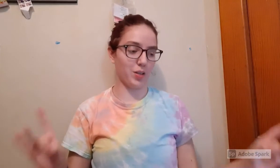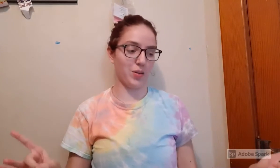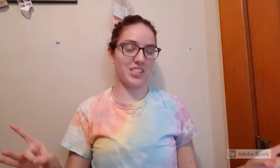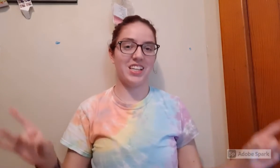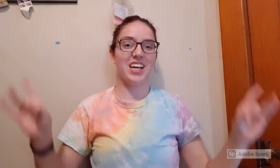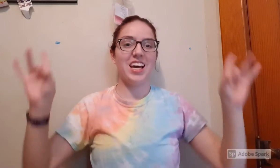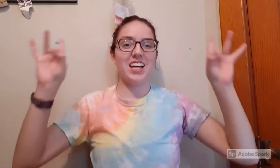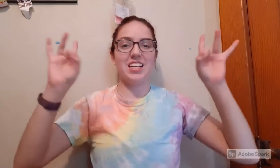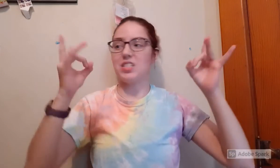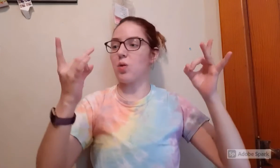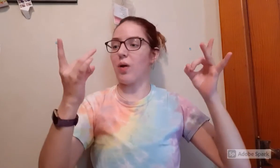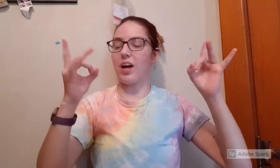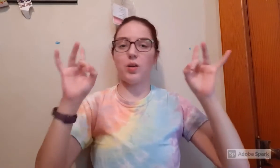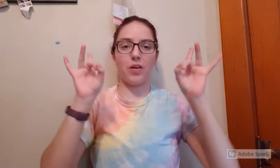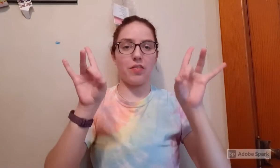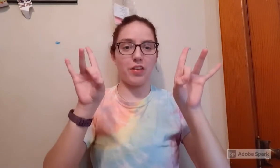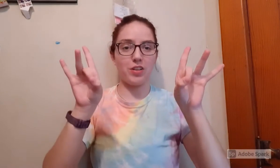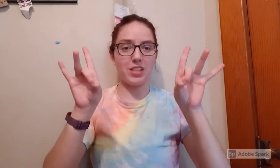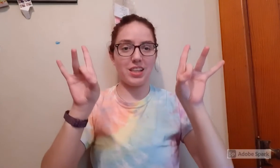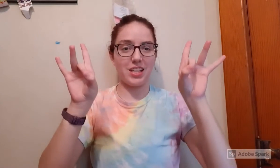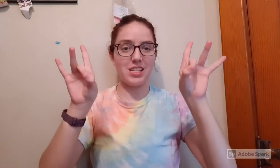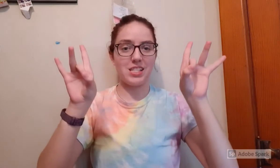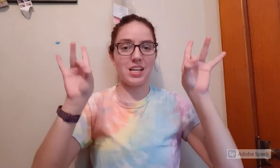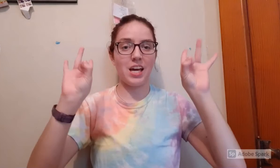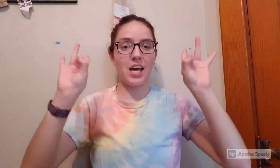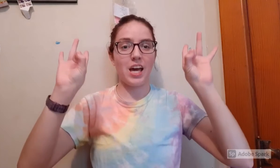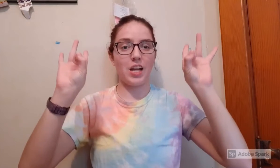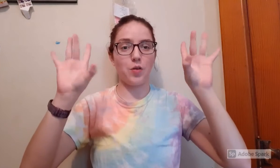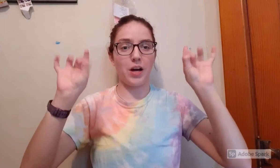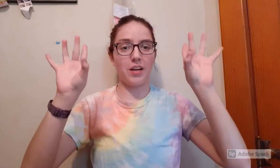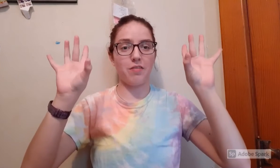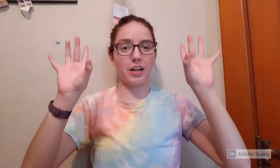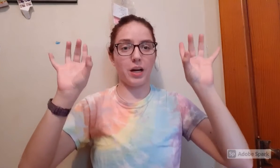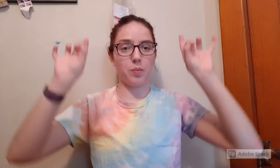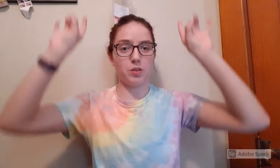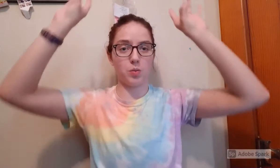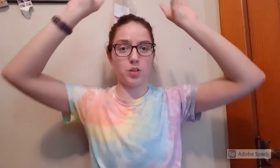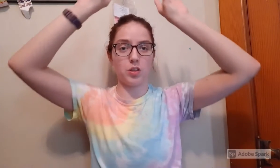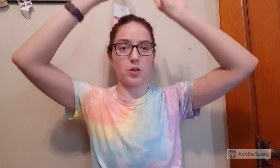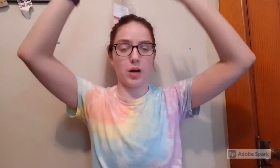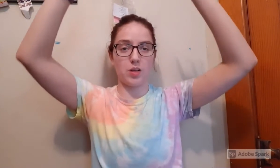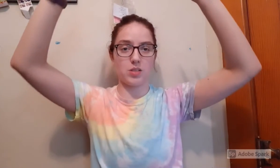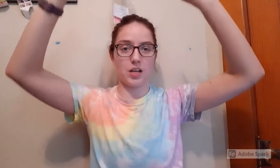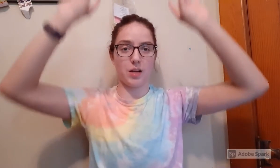it, is where you have your fingers like this and you kind of flick up. So when you know how you set a